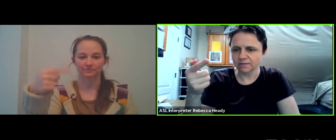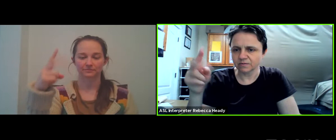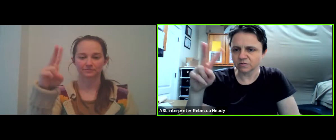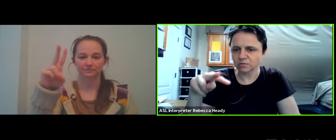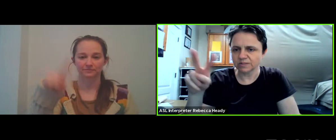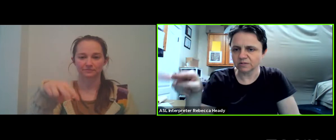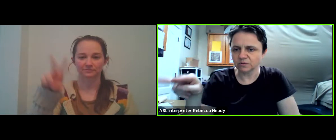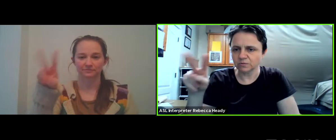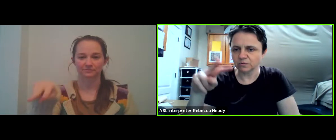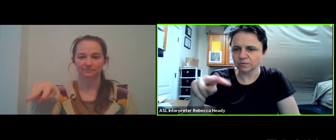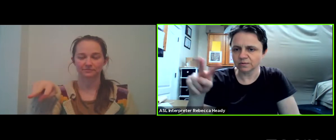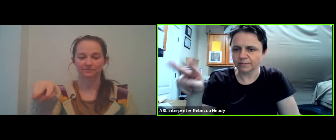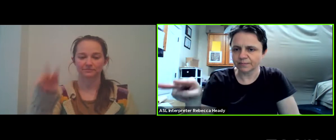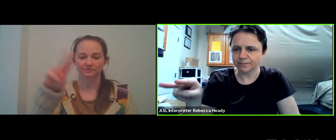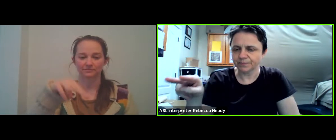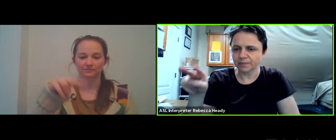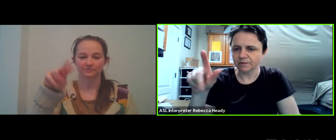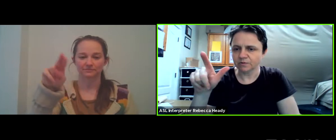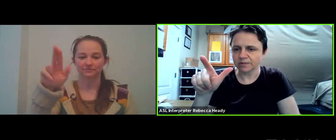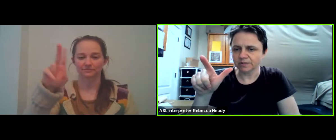21, 22,